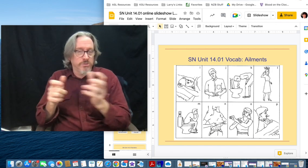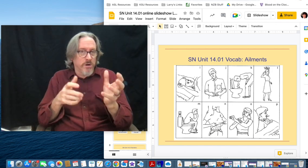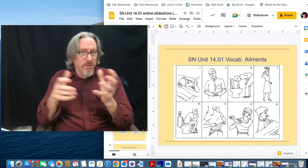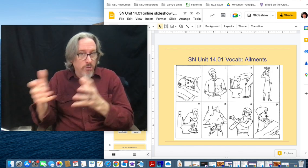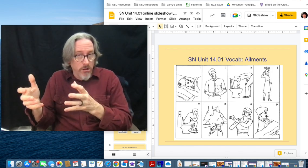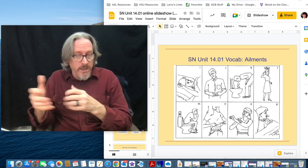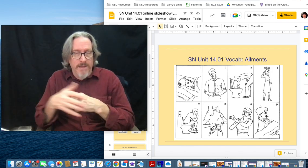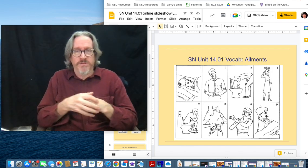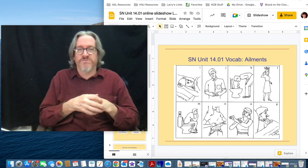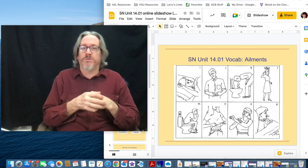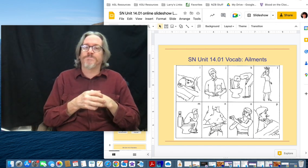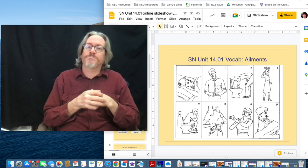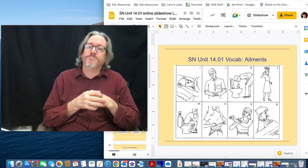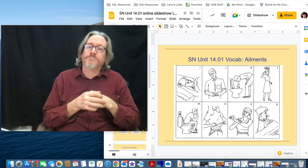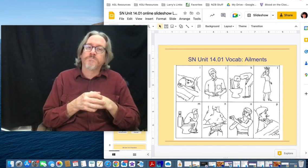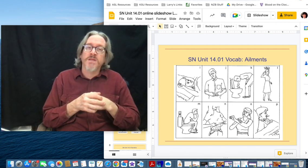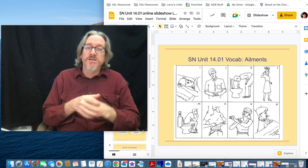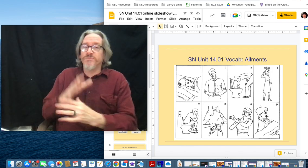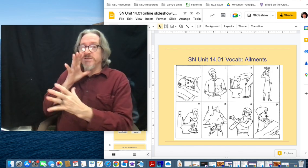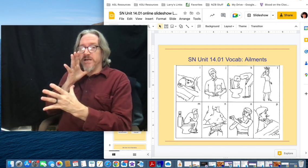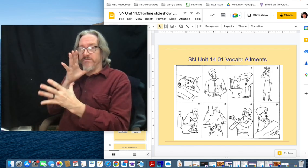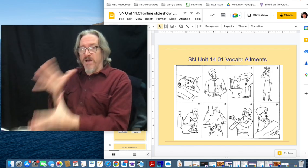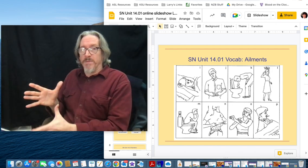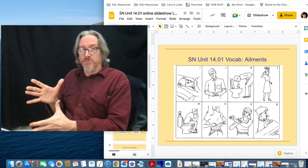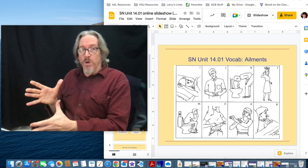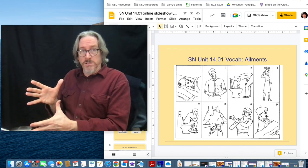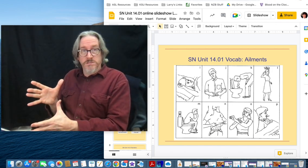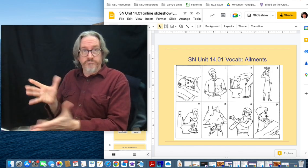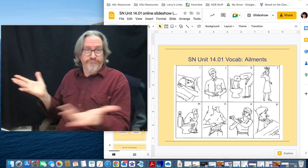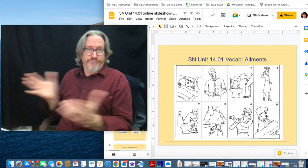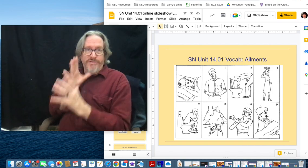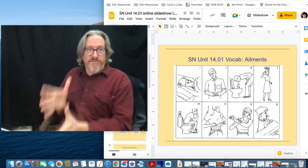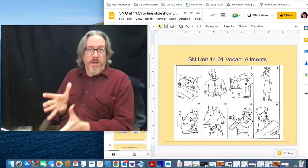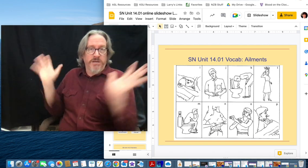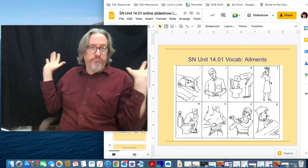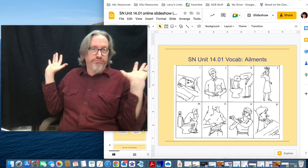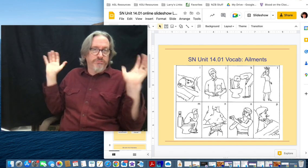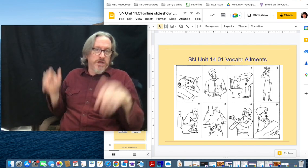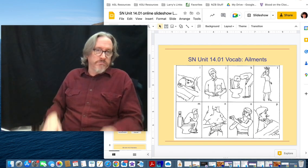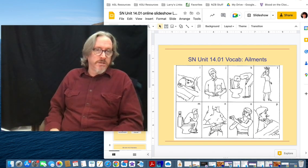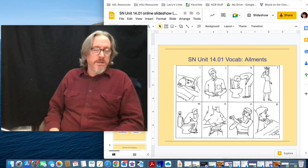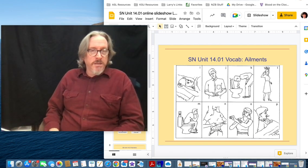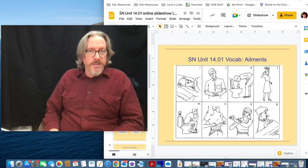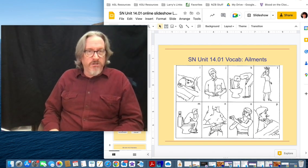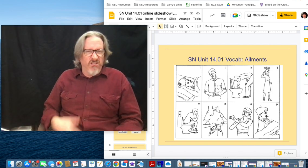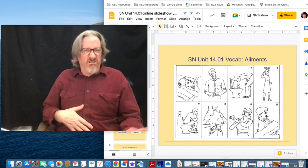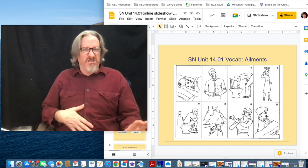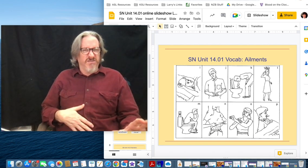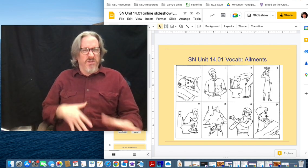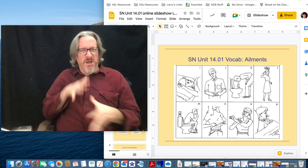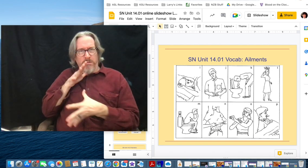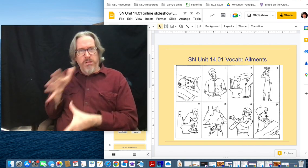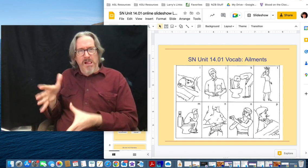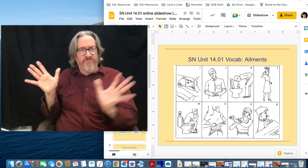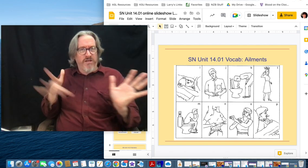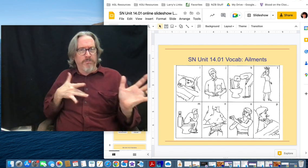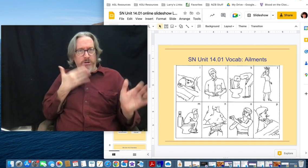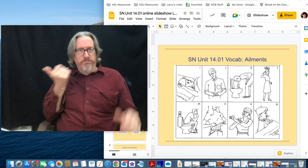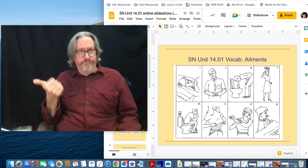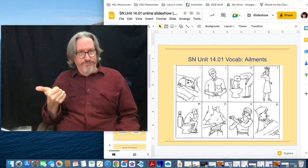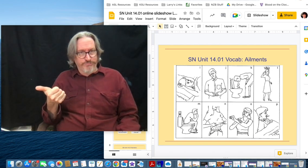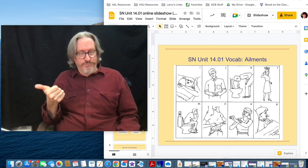happens or how long it happens for. So if we sign vomit once, I vomited, done. Wasn't feeling well, blah,